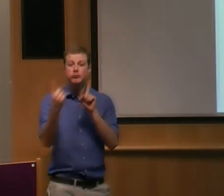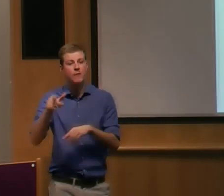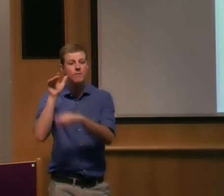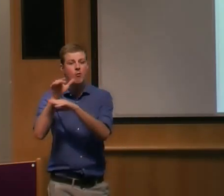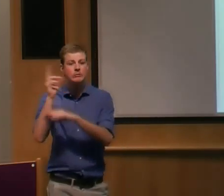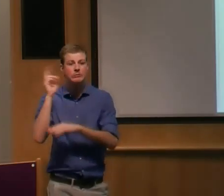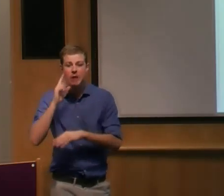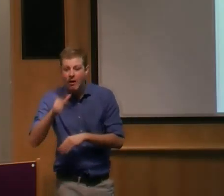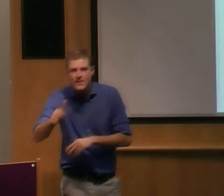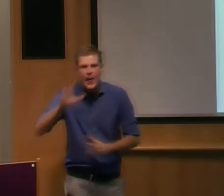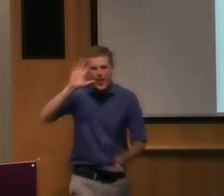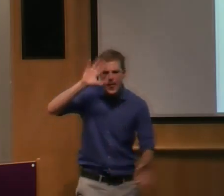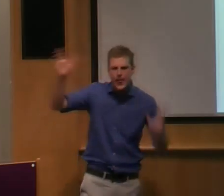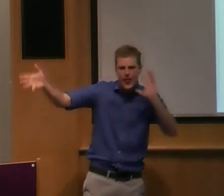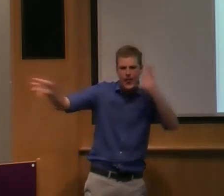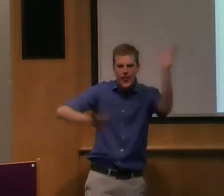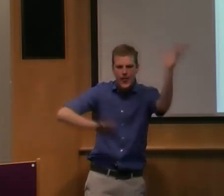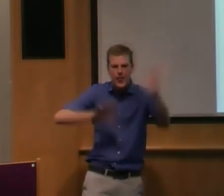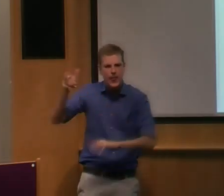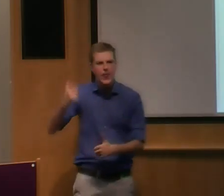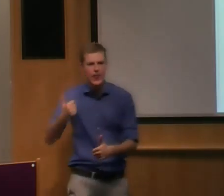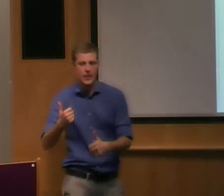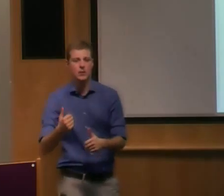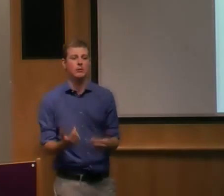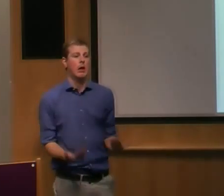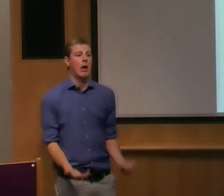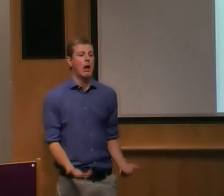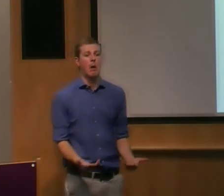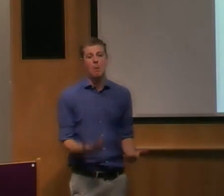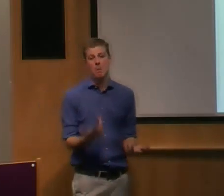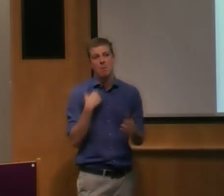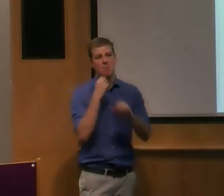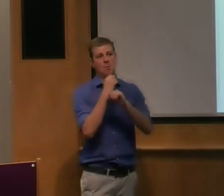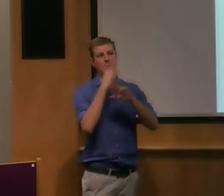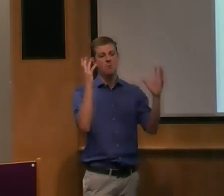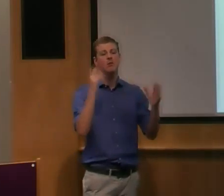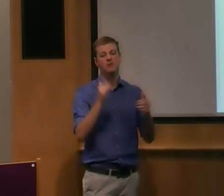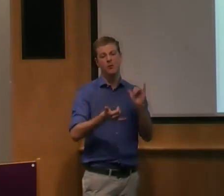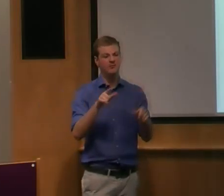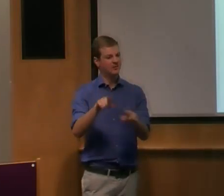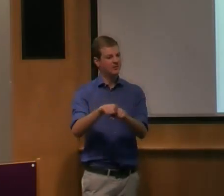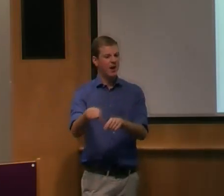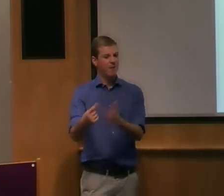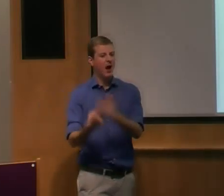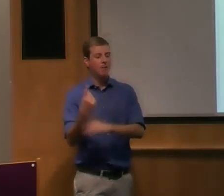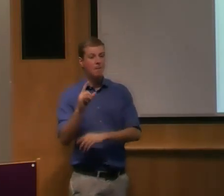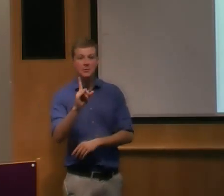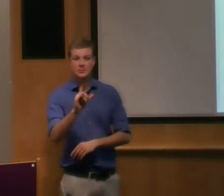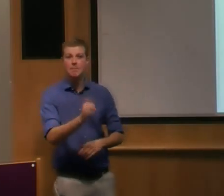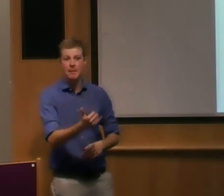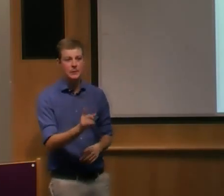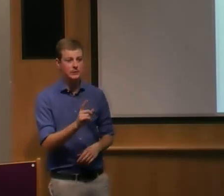Past, there will be few international events, few deaf people go. It would be hard to all understand what Richard would have said many years